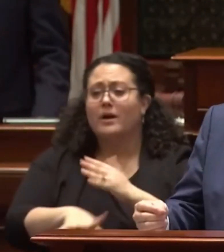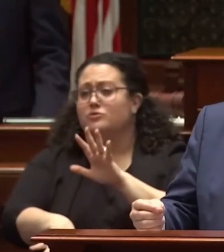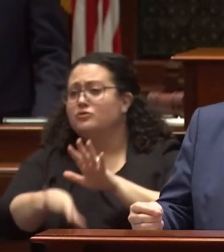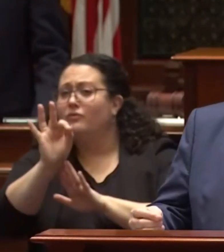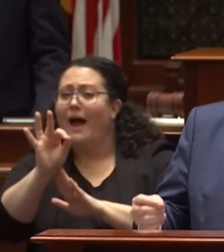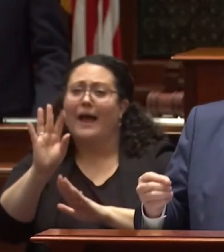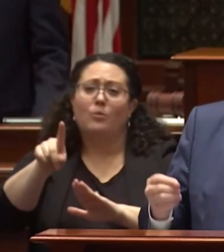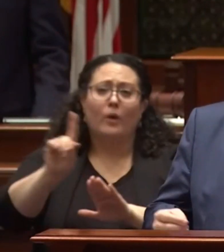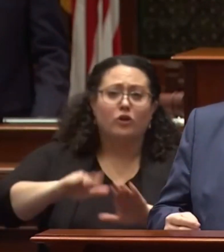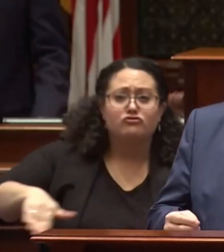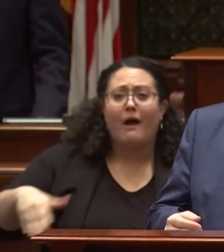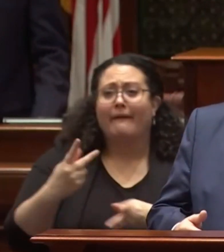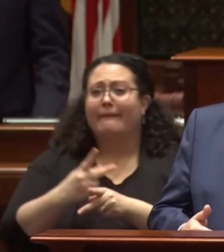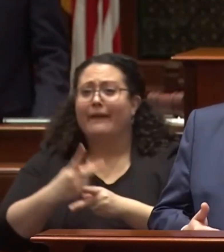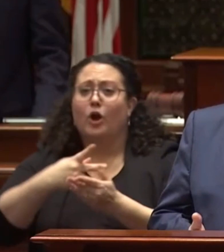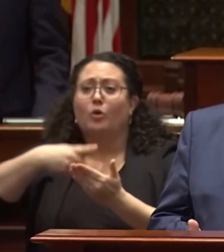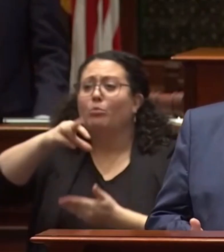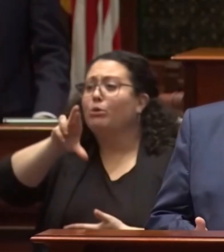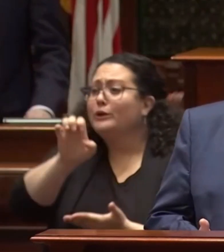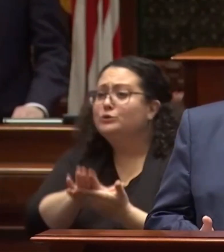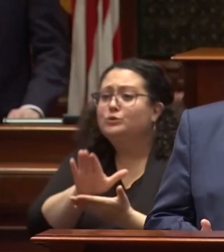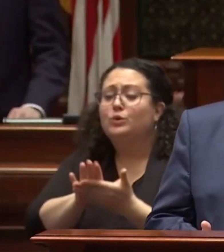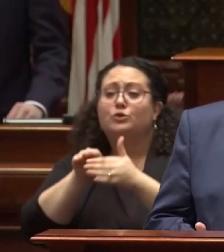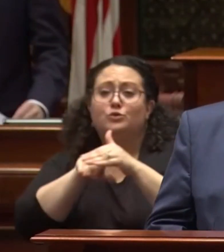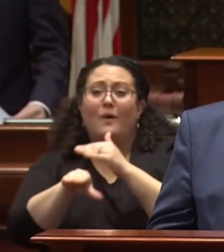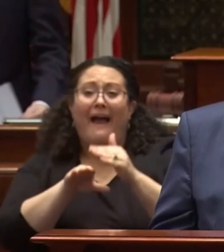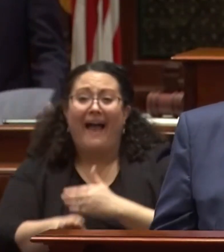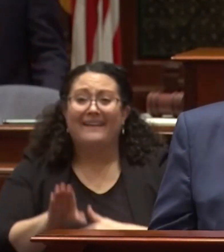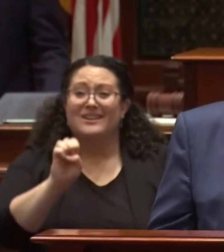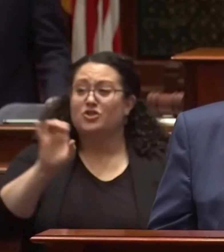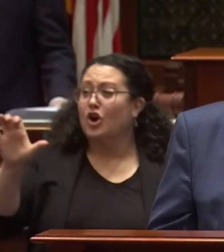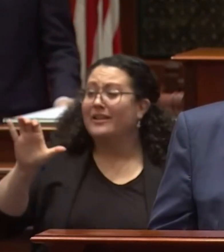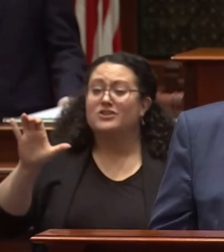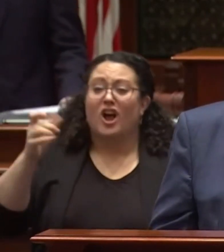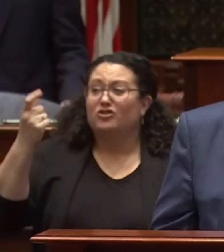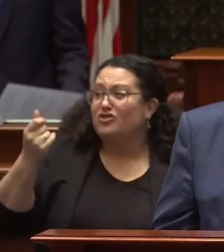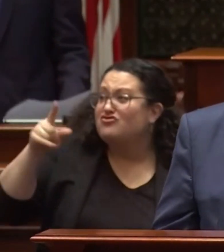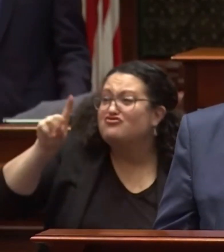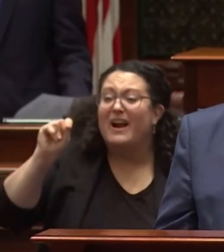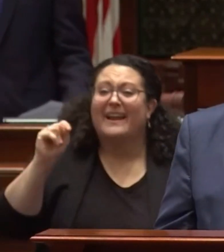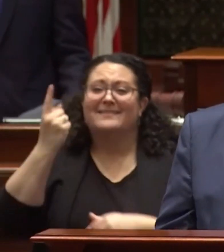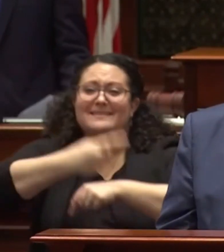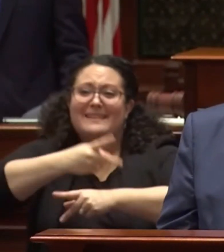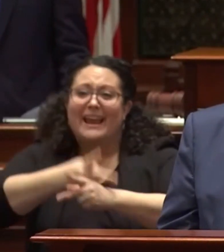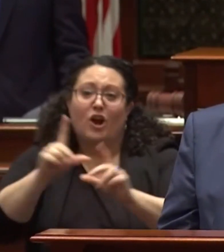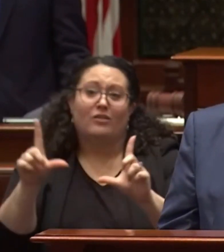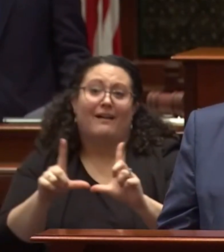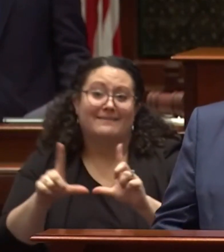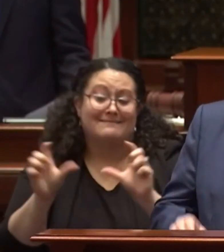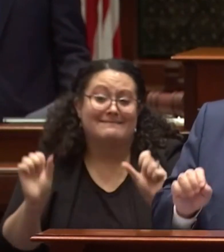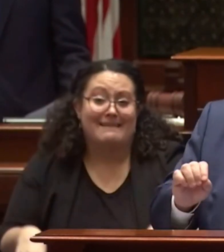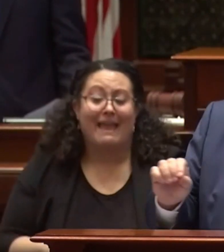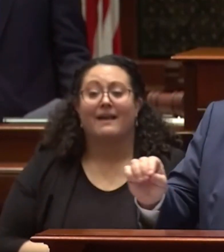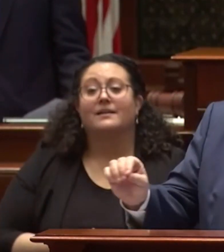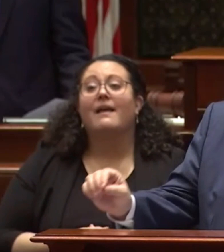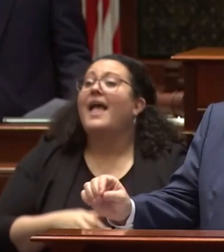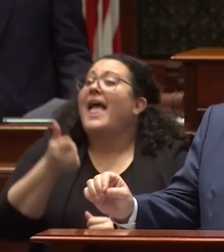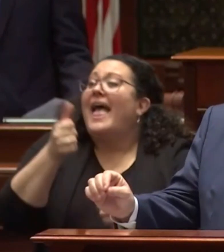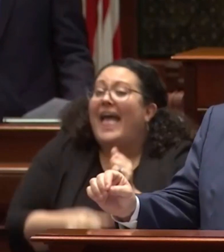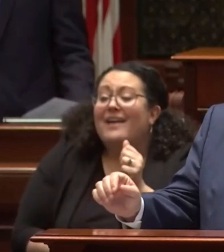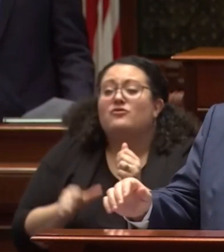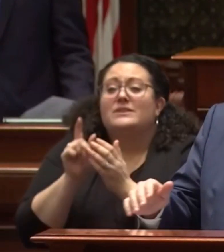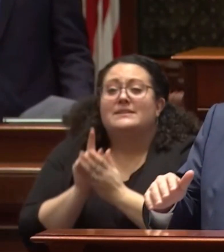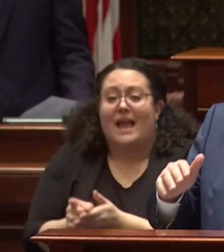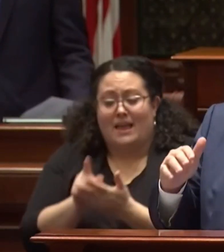finding childcare and preschool to accessing early childhood block grants and daycare licensing. Nearly every